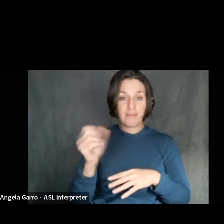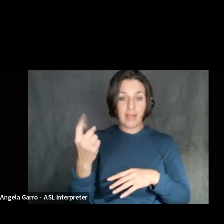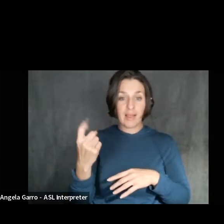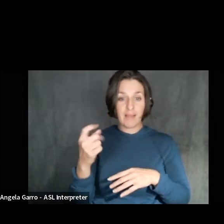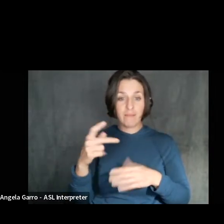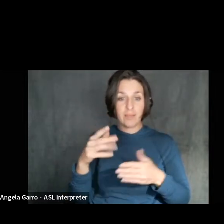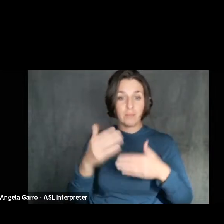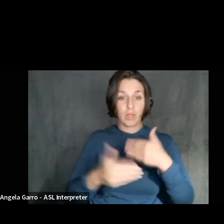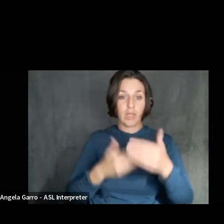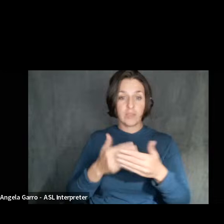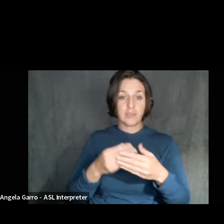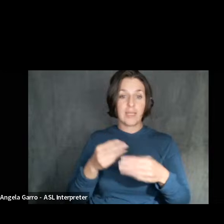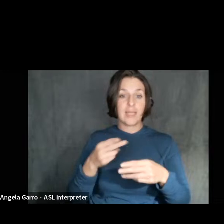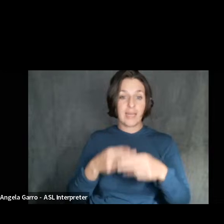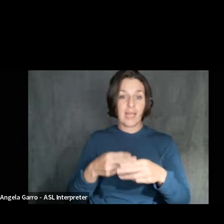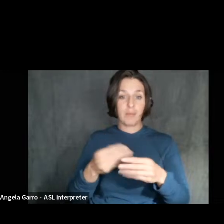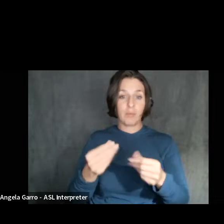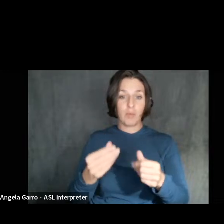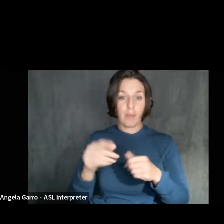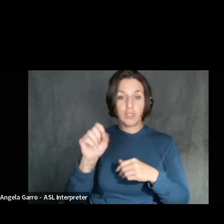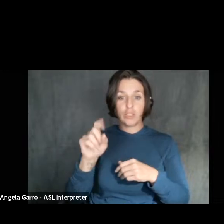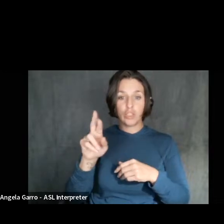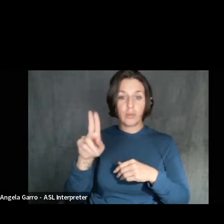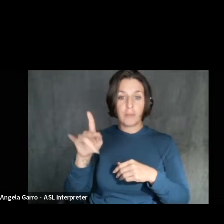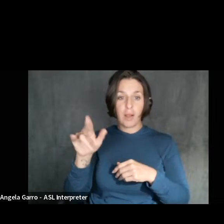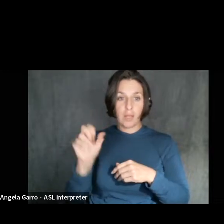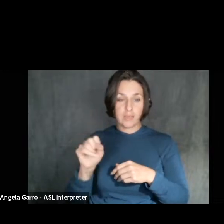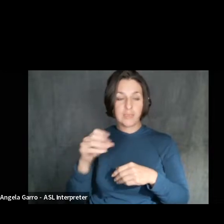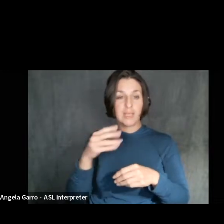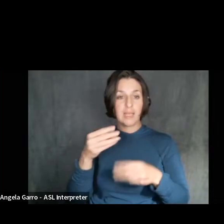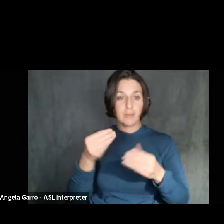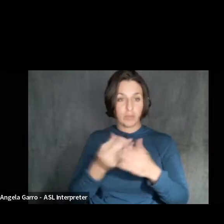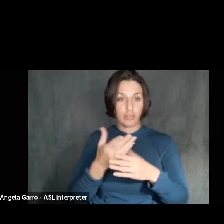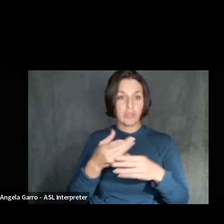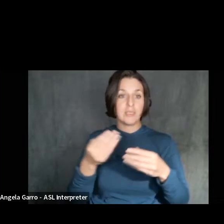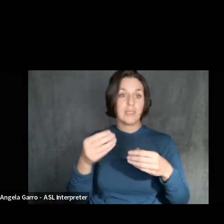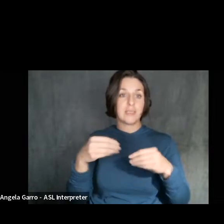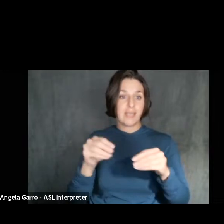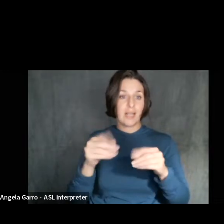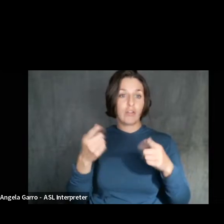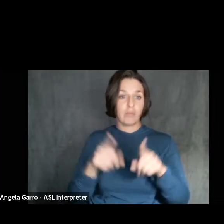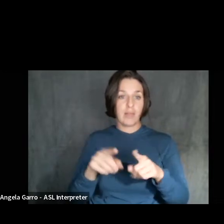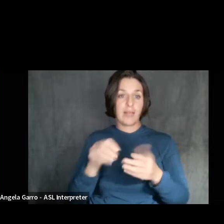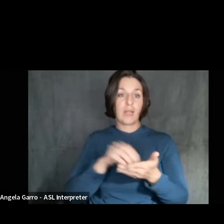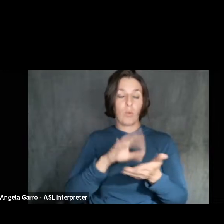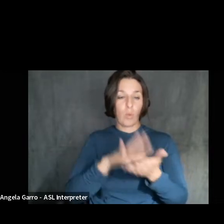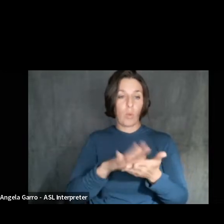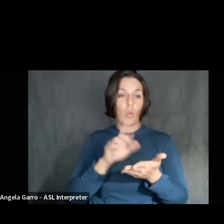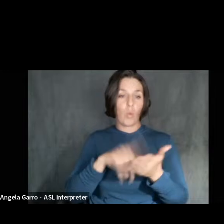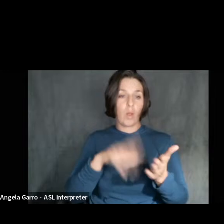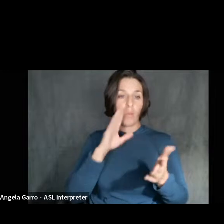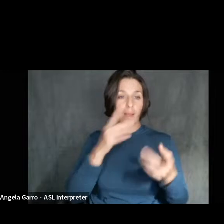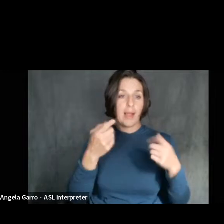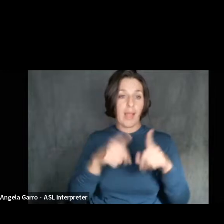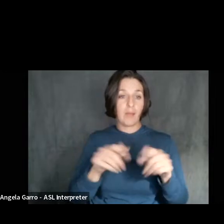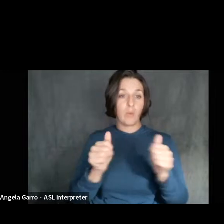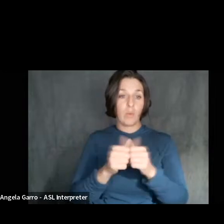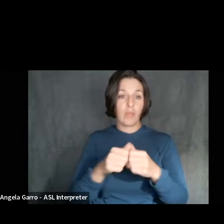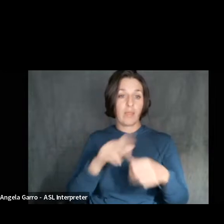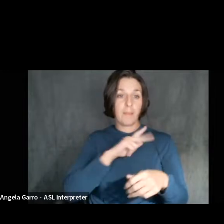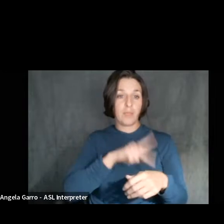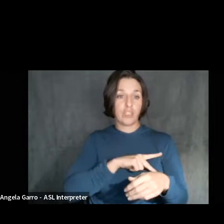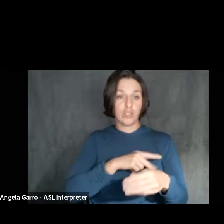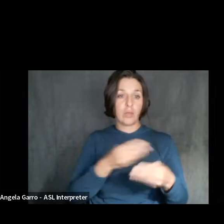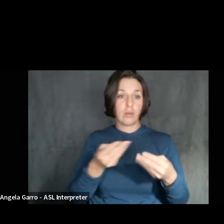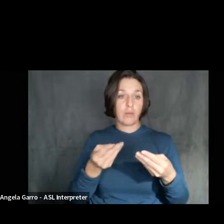property surplus, and in the purchase and sale agreement, it noted what was to happen with the personal contents of